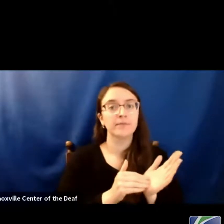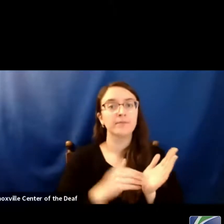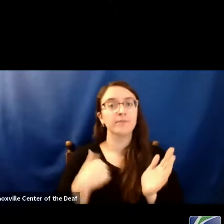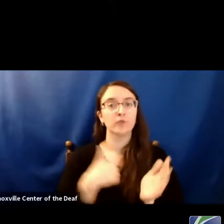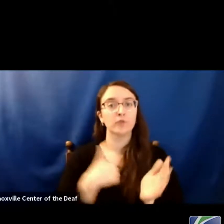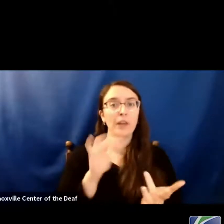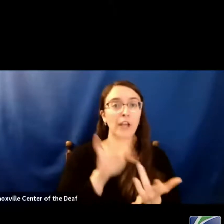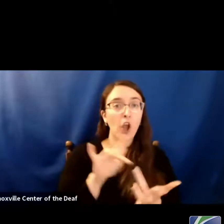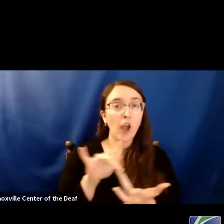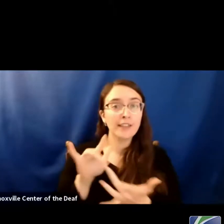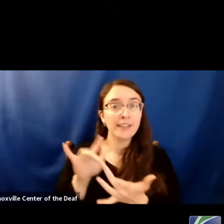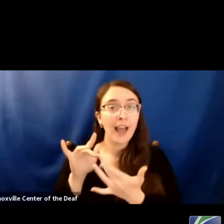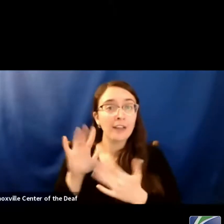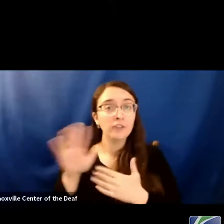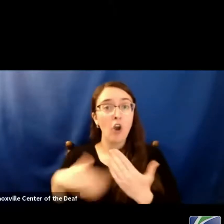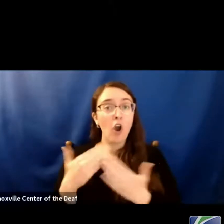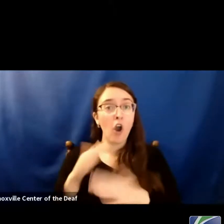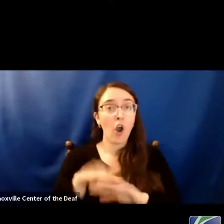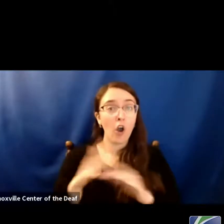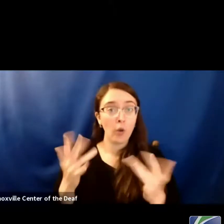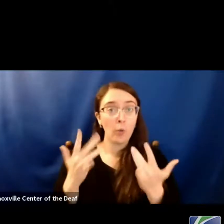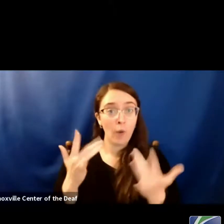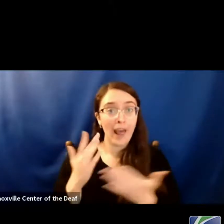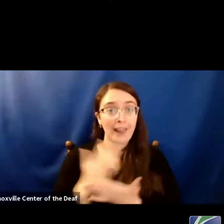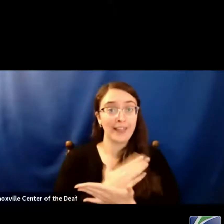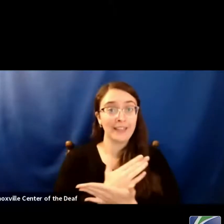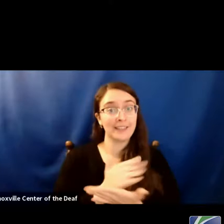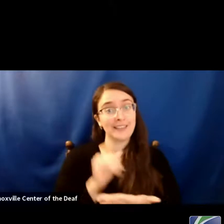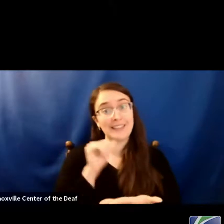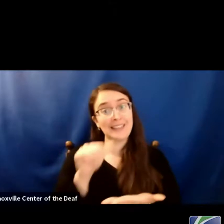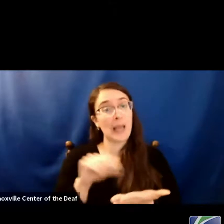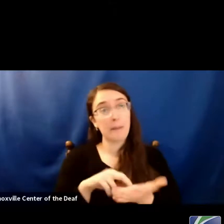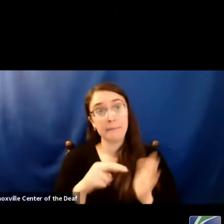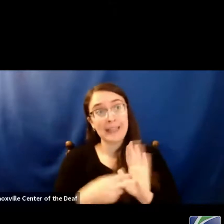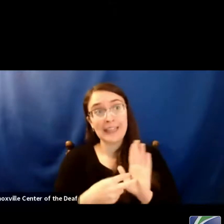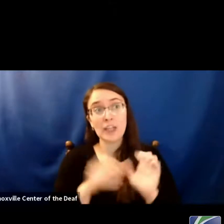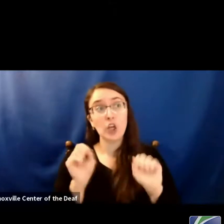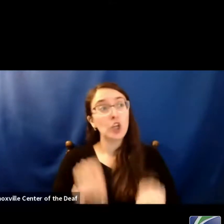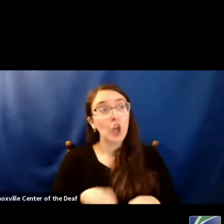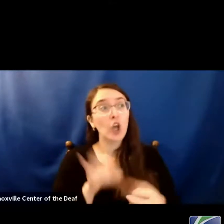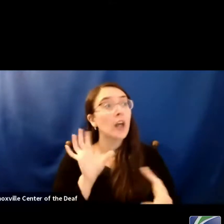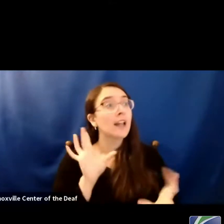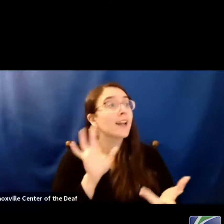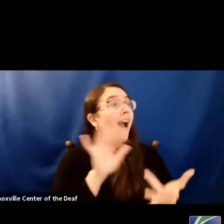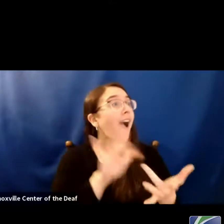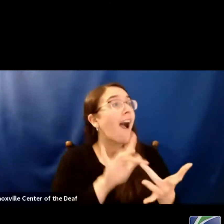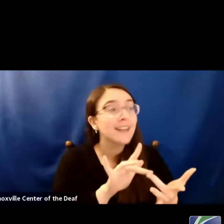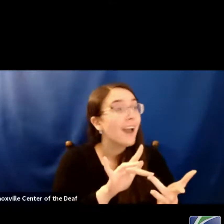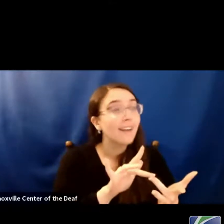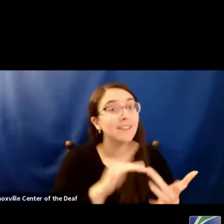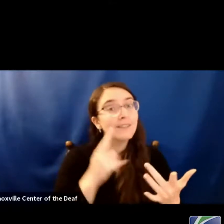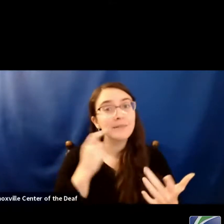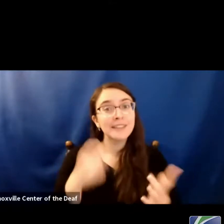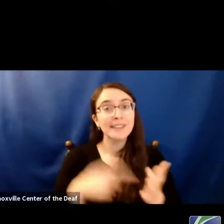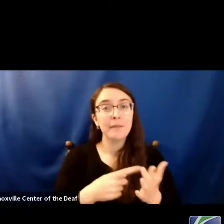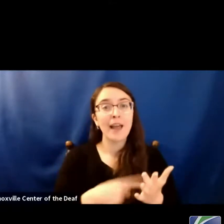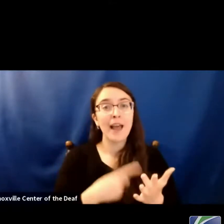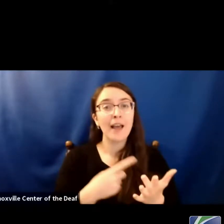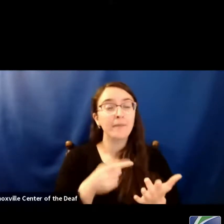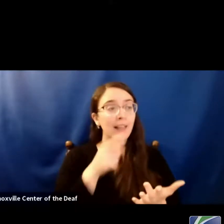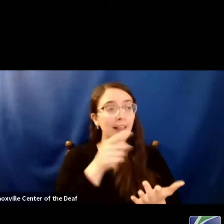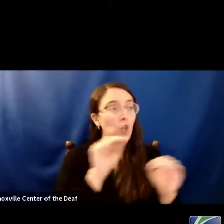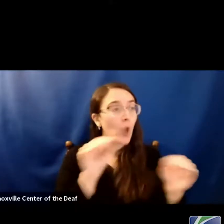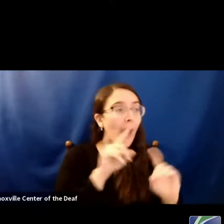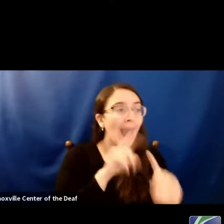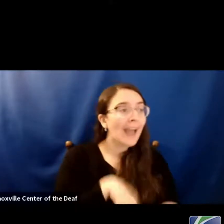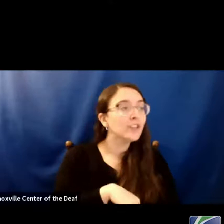out to everyone on the wait list. Does that mean we talked to everyone on the wait list or connected with everyone on the wait list? No, because sometimes they didn't answer their phone or reply to the